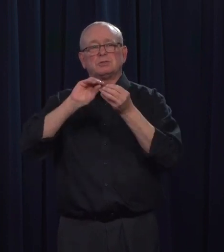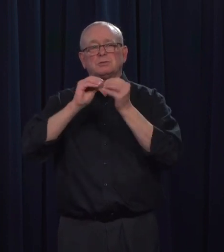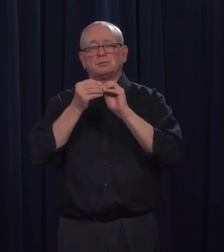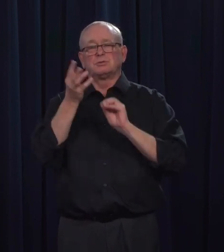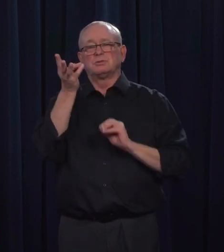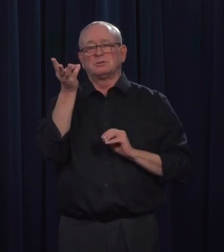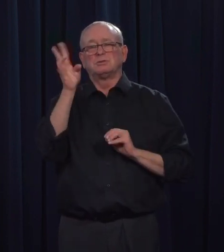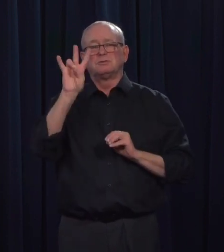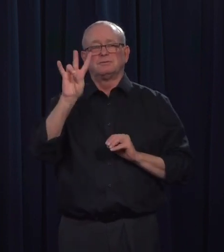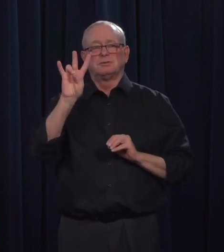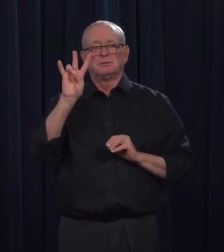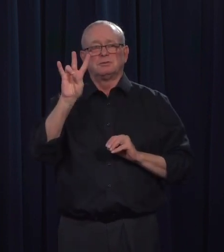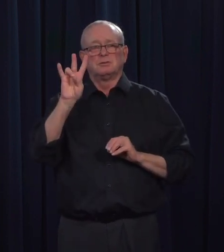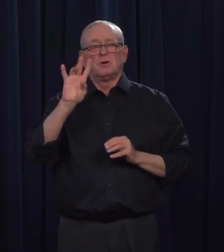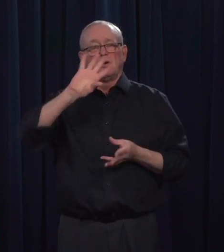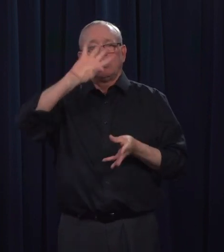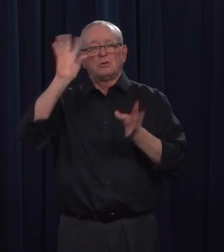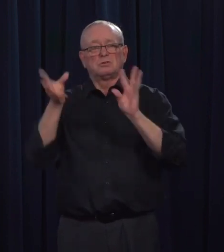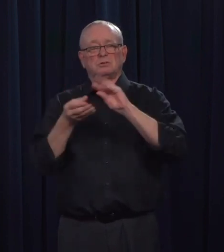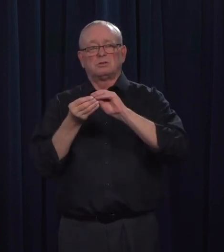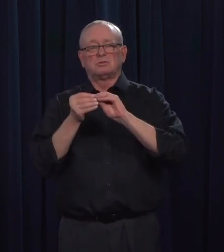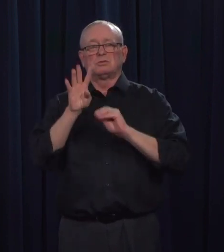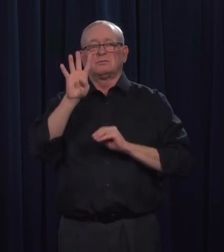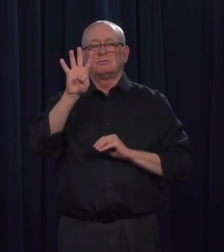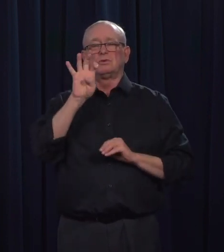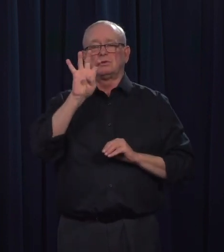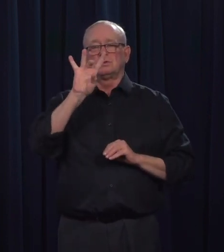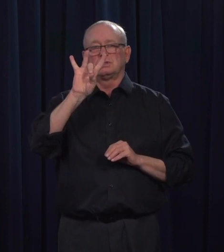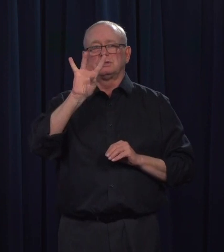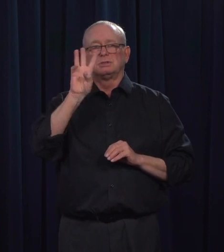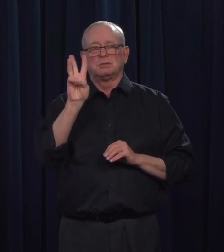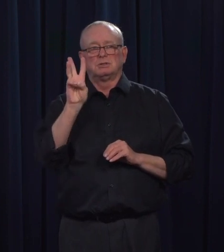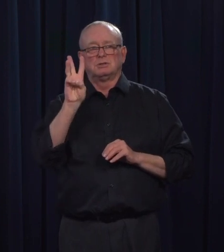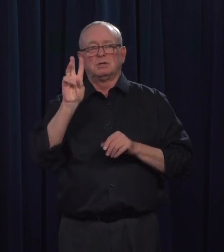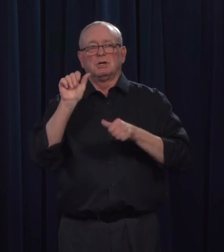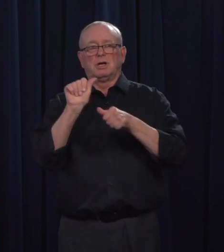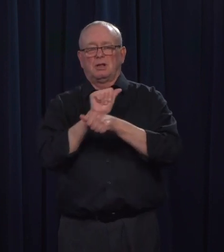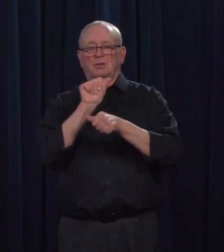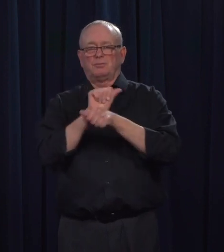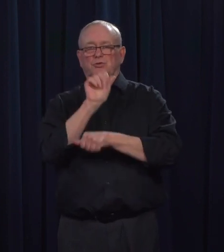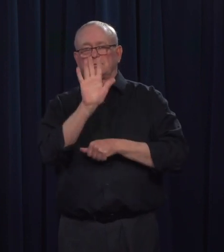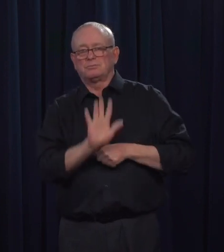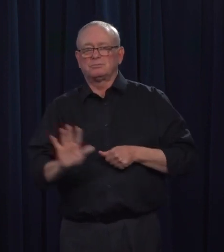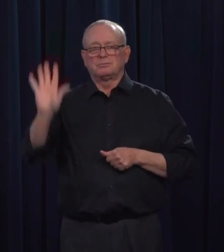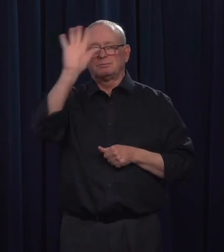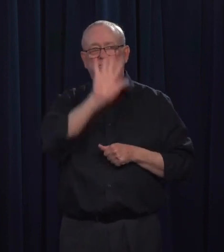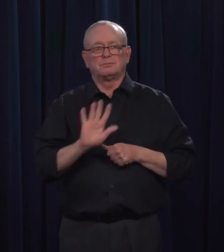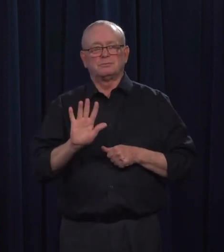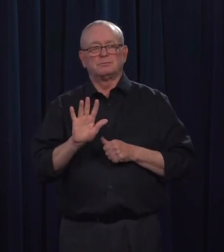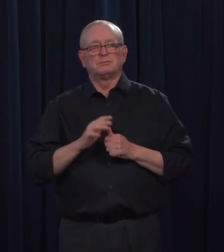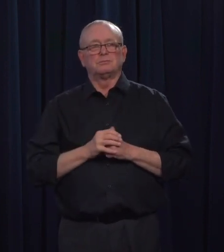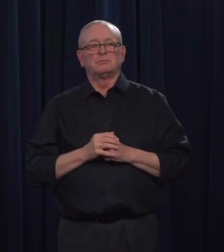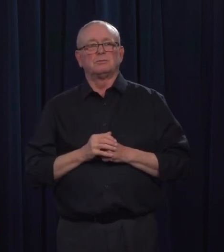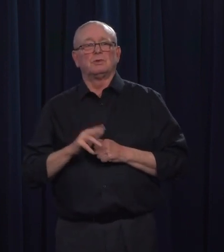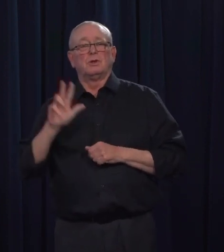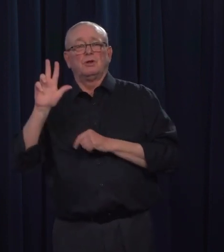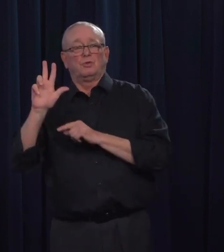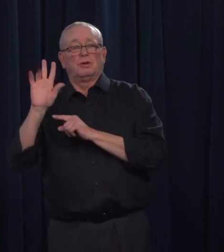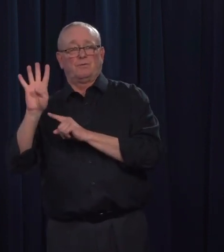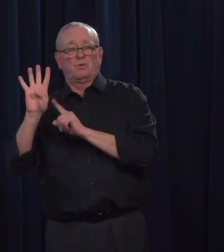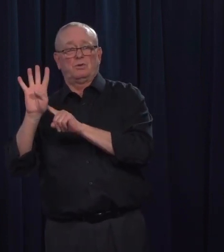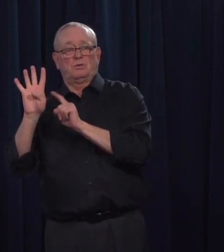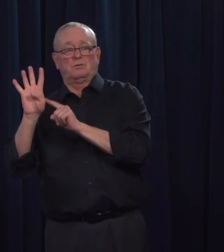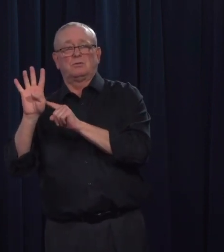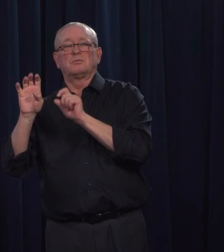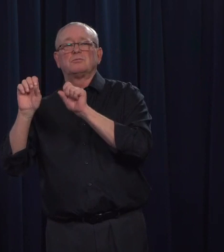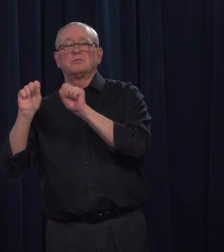486 cases identified in the province. We suspect that 34 of these cases may be community transmission, an